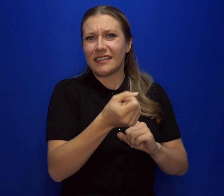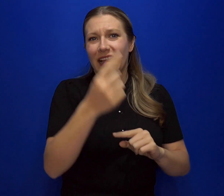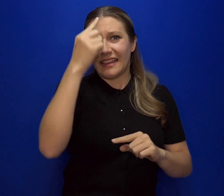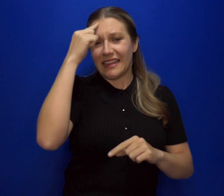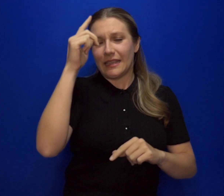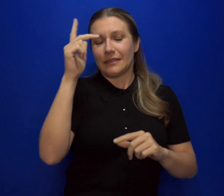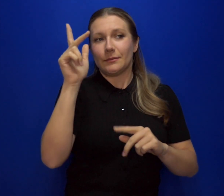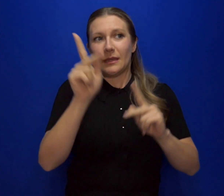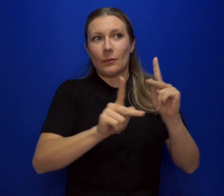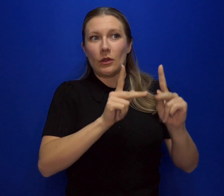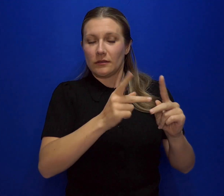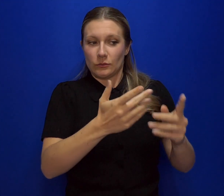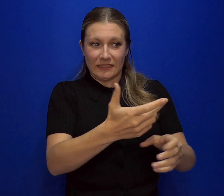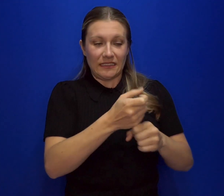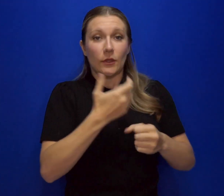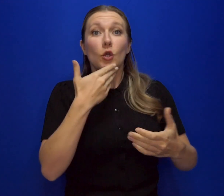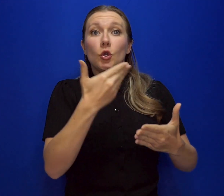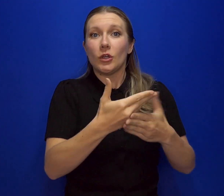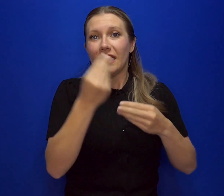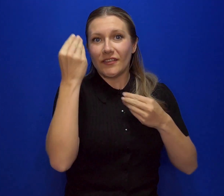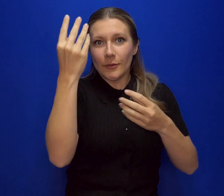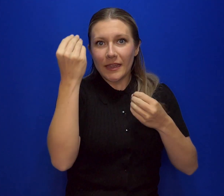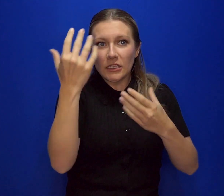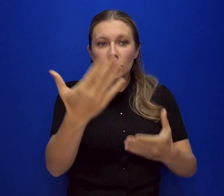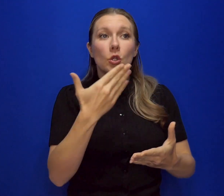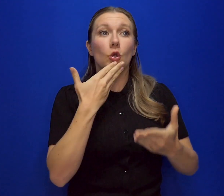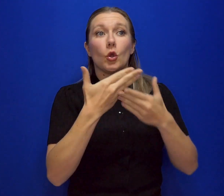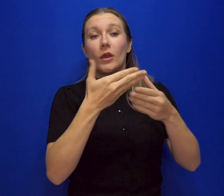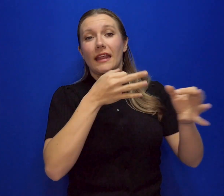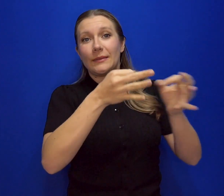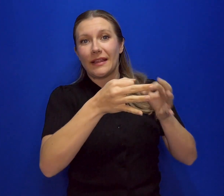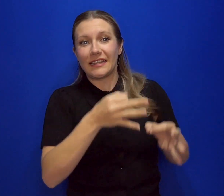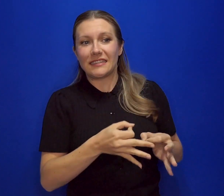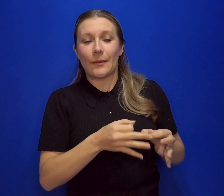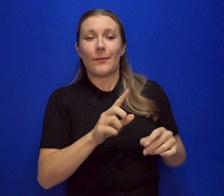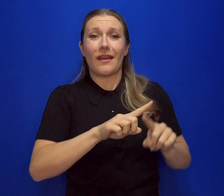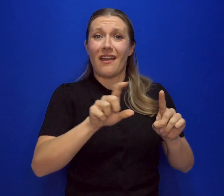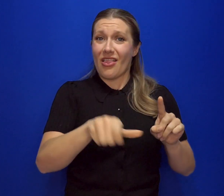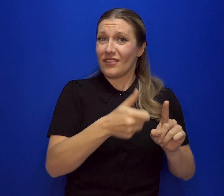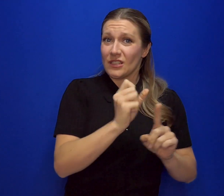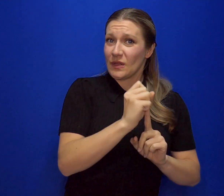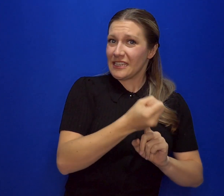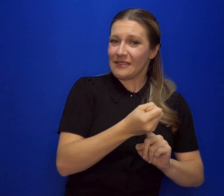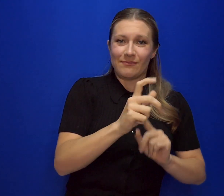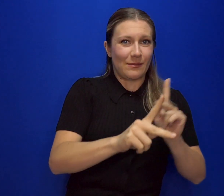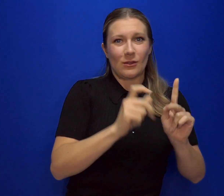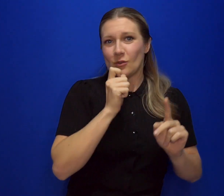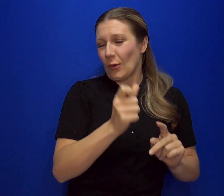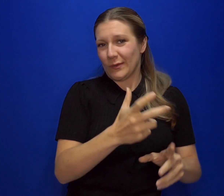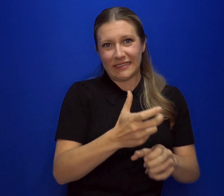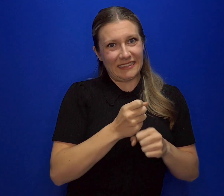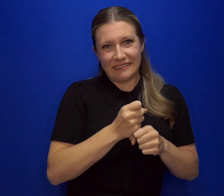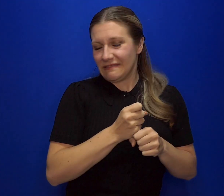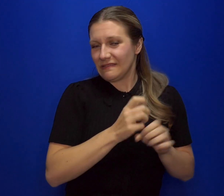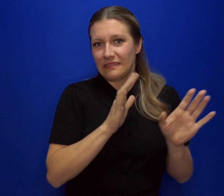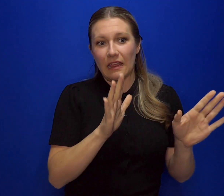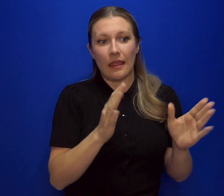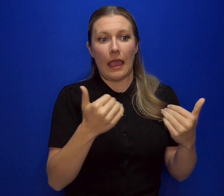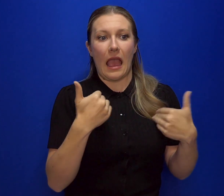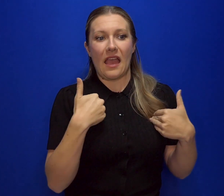cases, I think people get really good tools and really good explanation. And in other cases, people do not. They get these rip-off pages